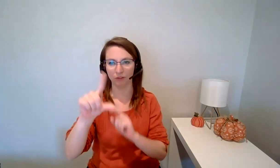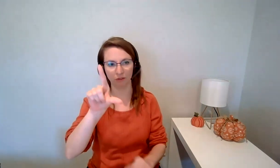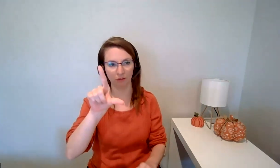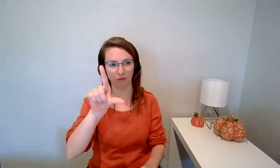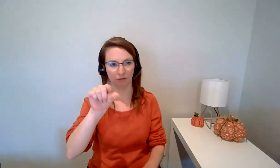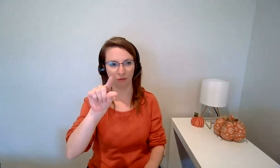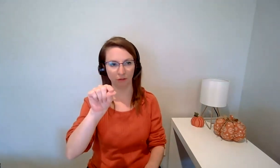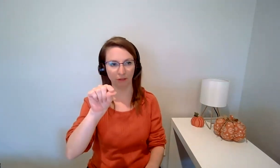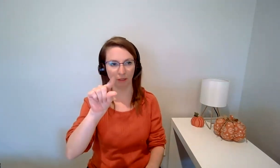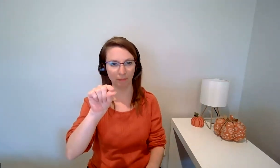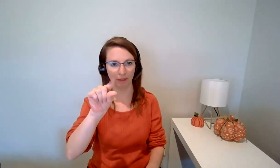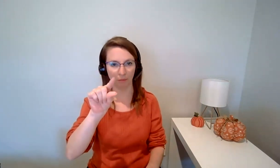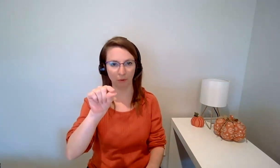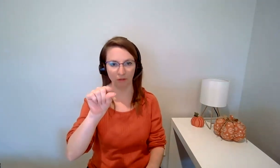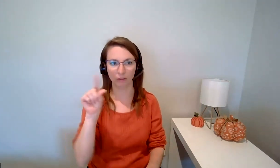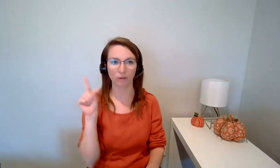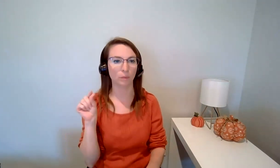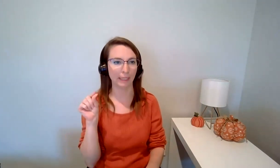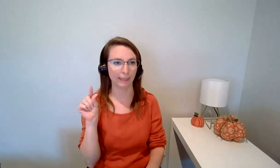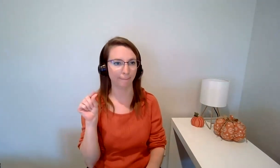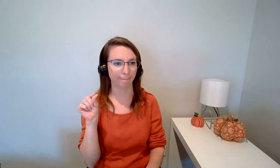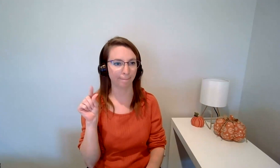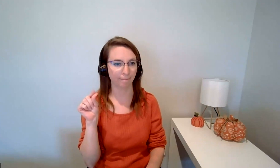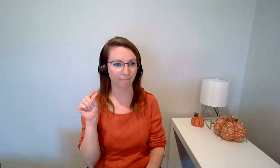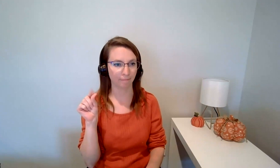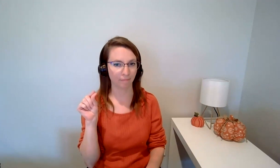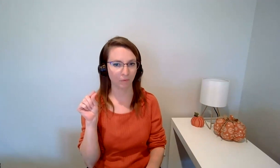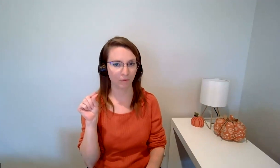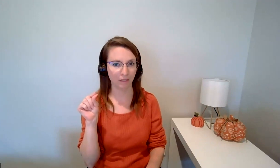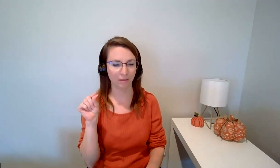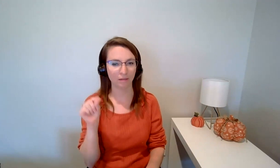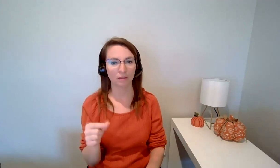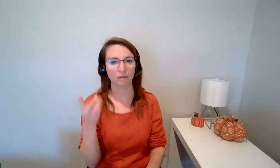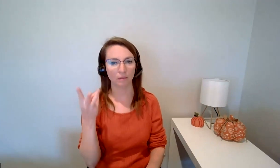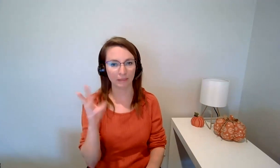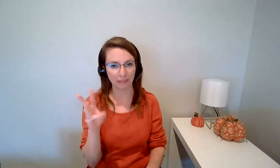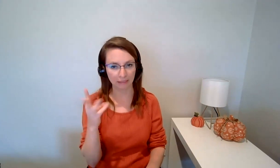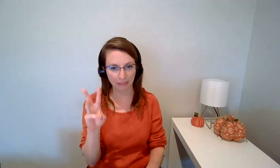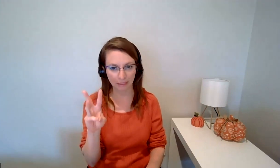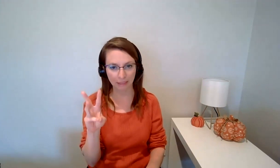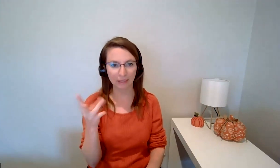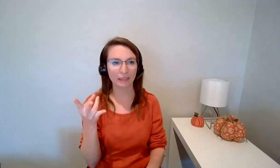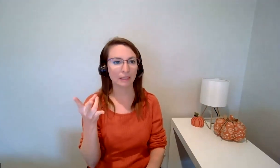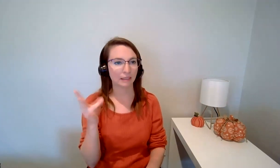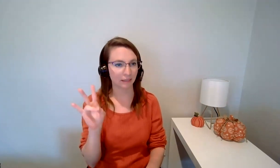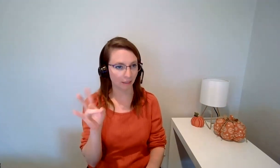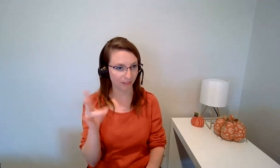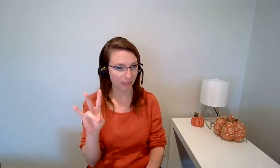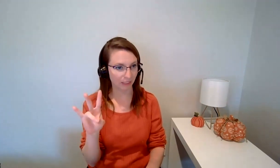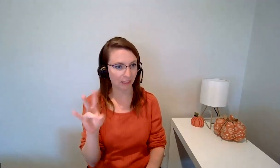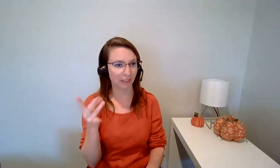It's just your thumb and your pointer finger, 20. Okay, so 16,